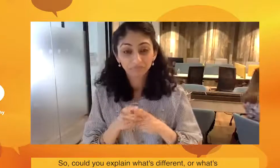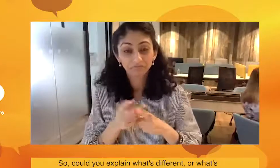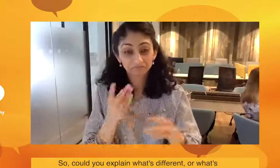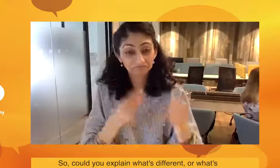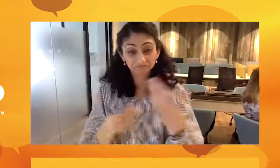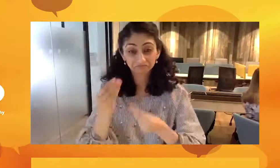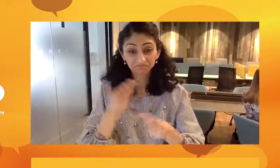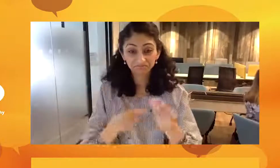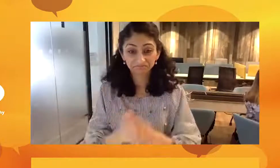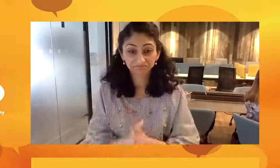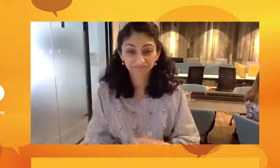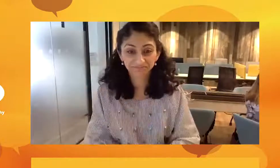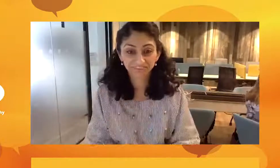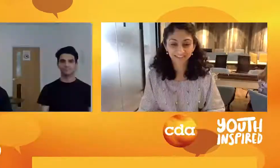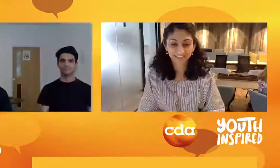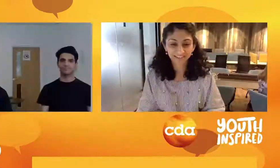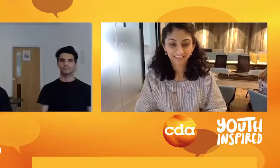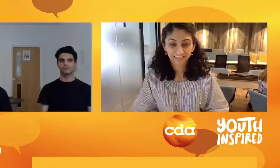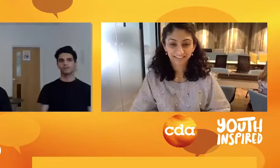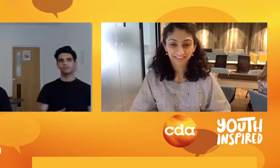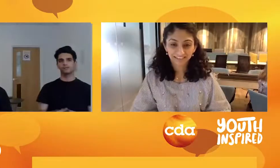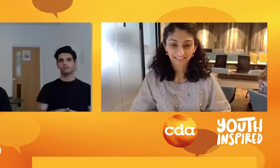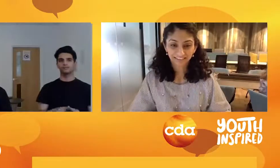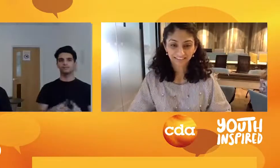as in Slovakia?